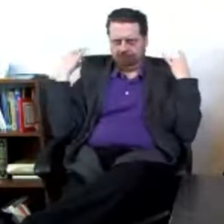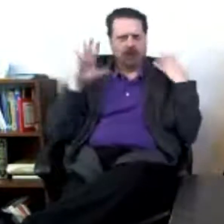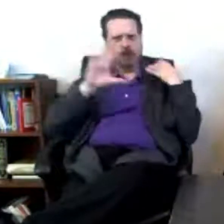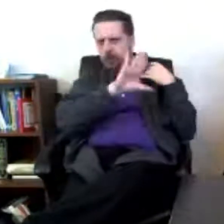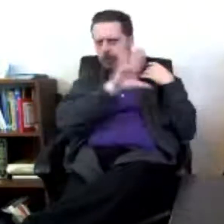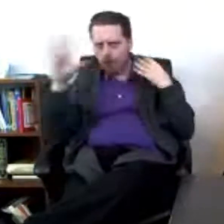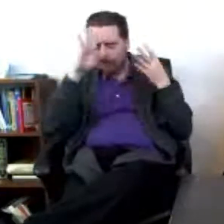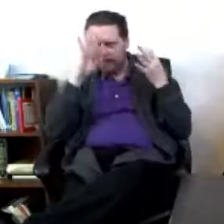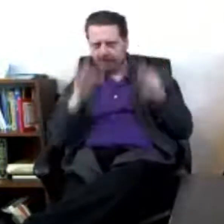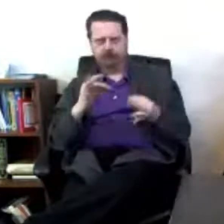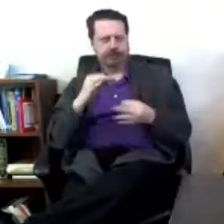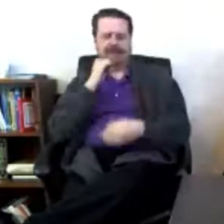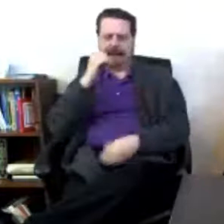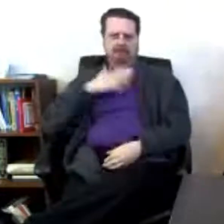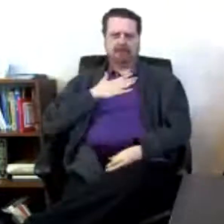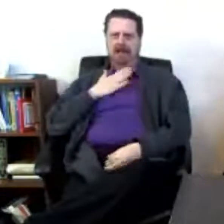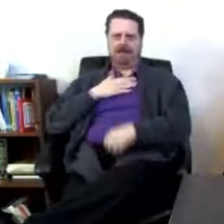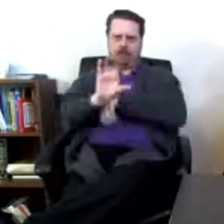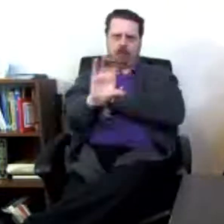was.